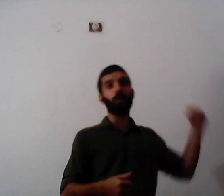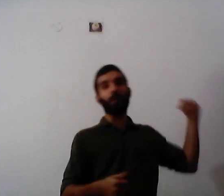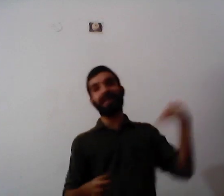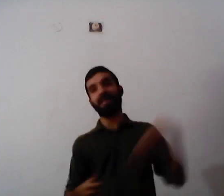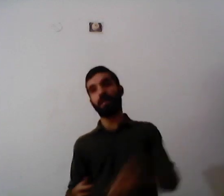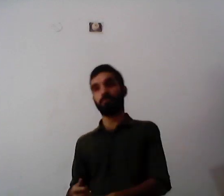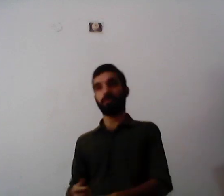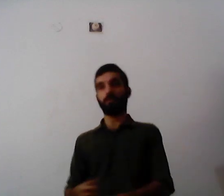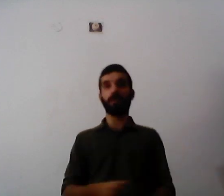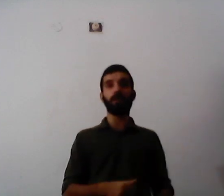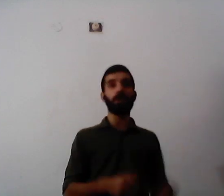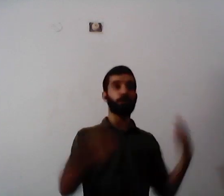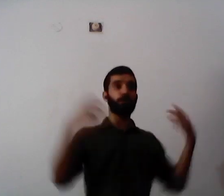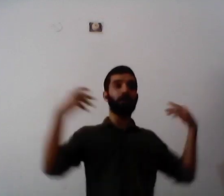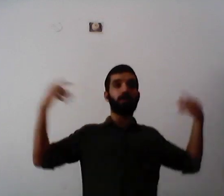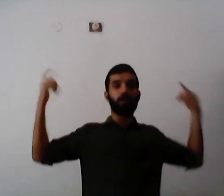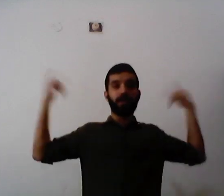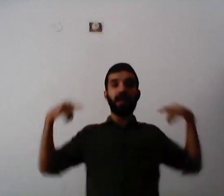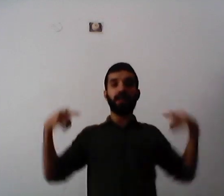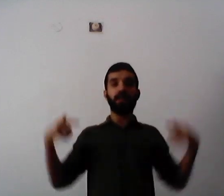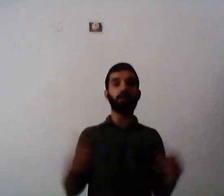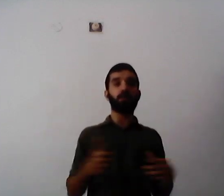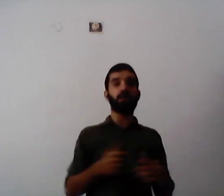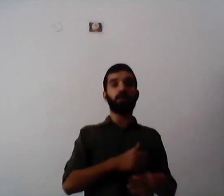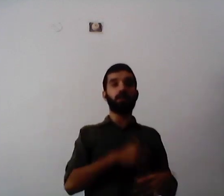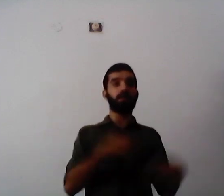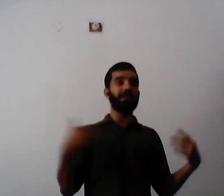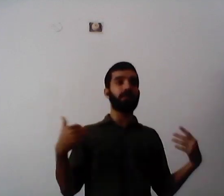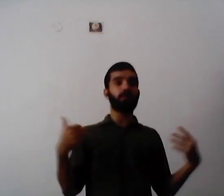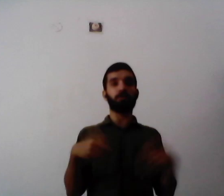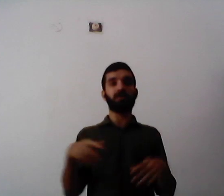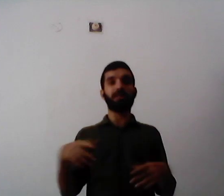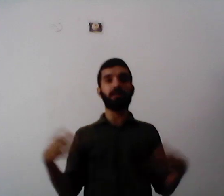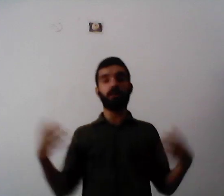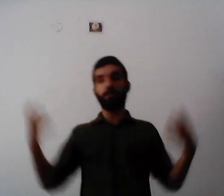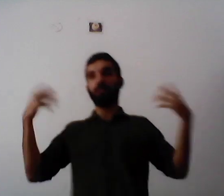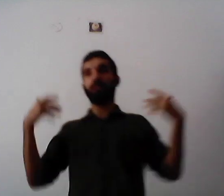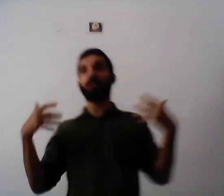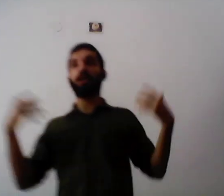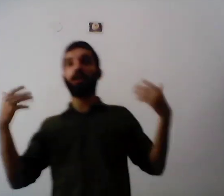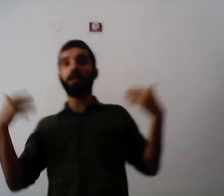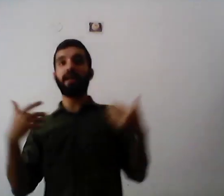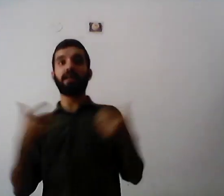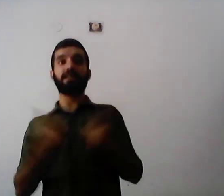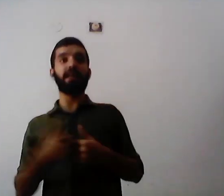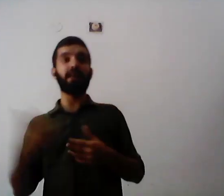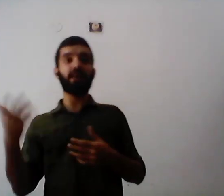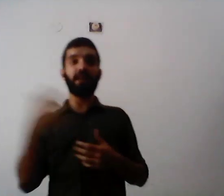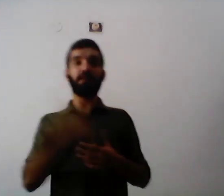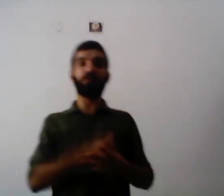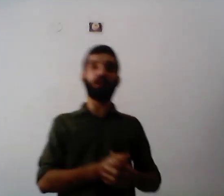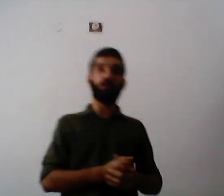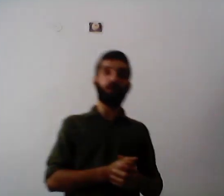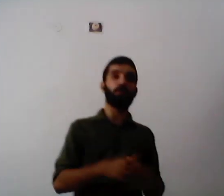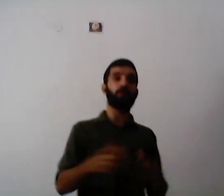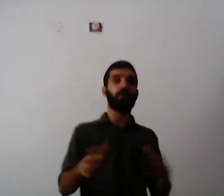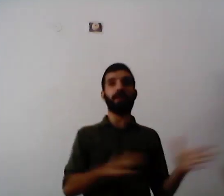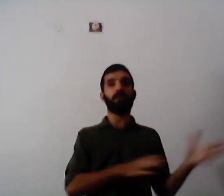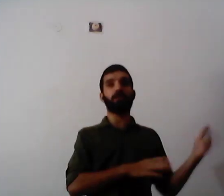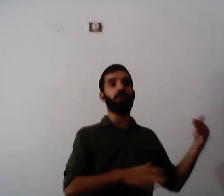a depth. Okay, so you are carrying this oxygen, the air cylinder and everything with you, and when